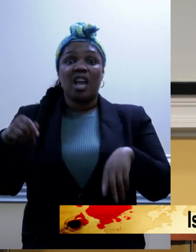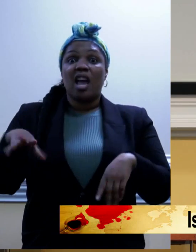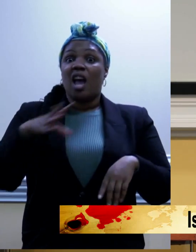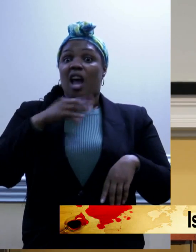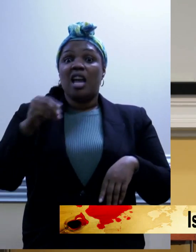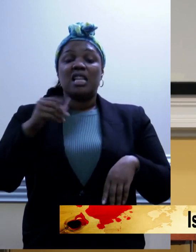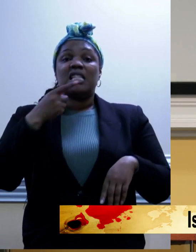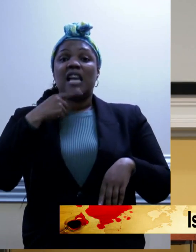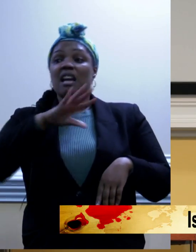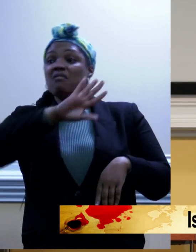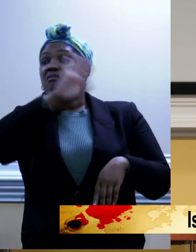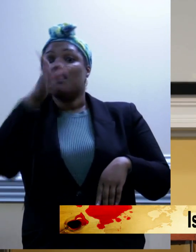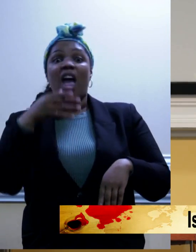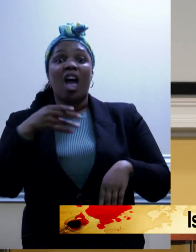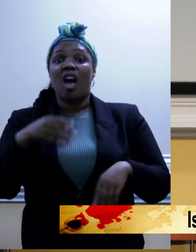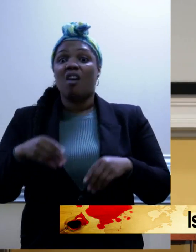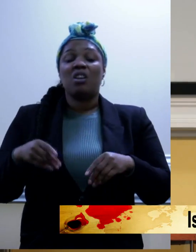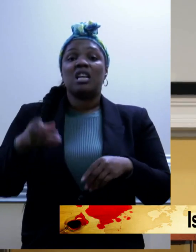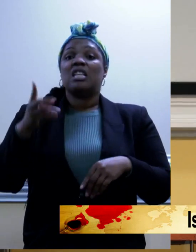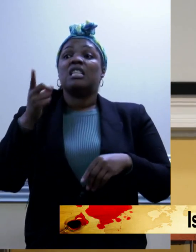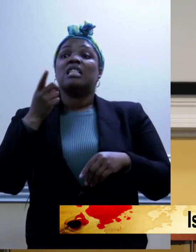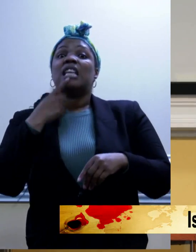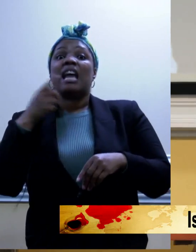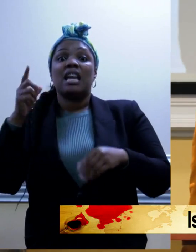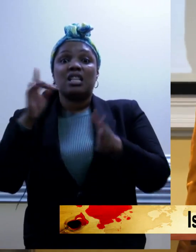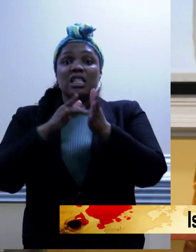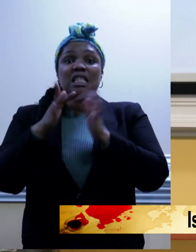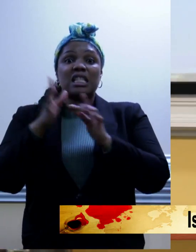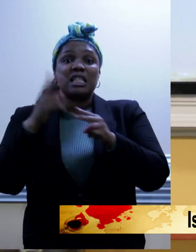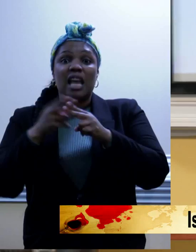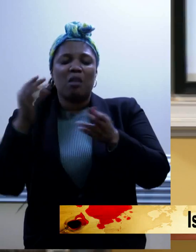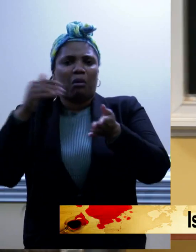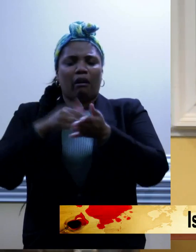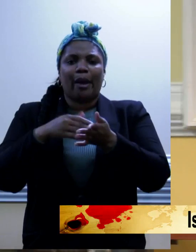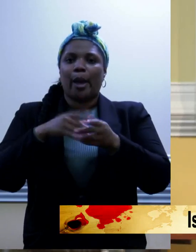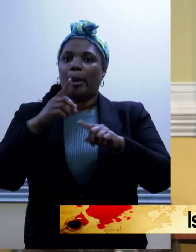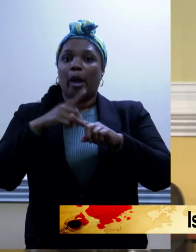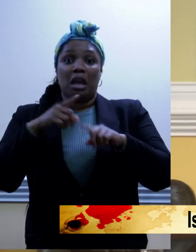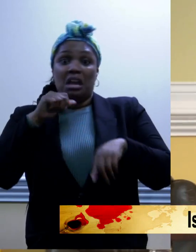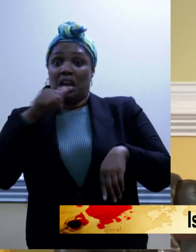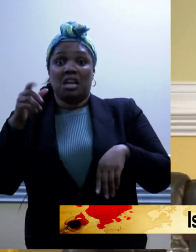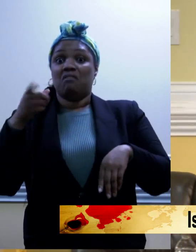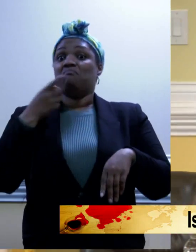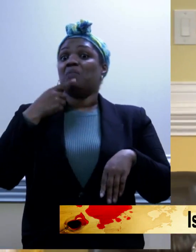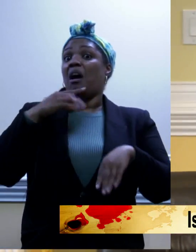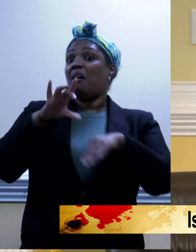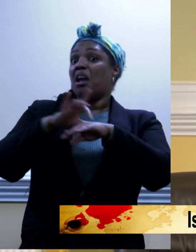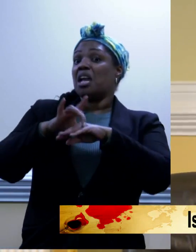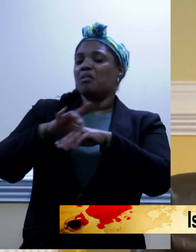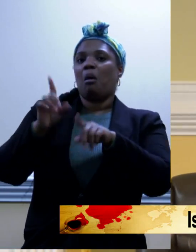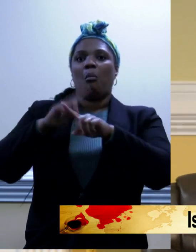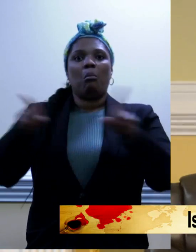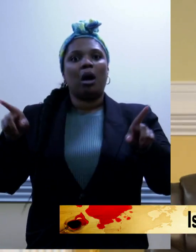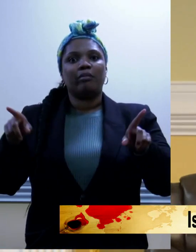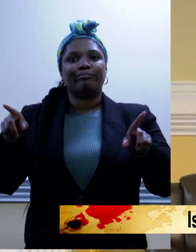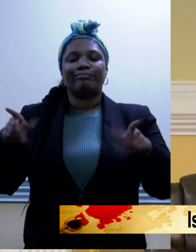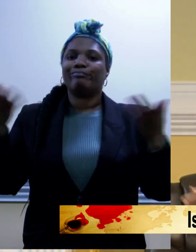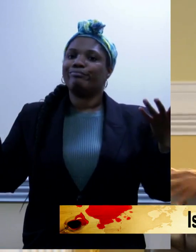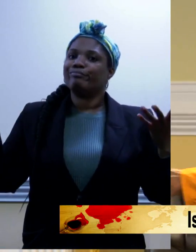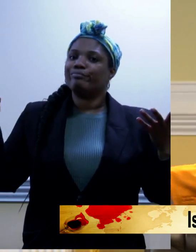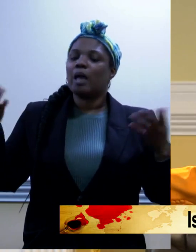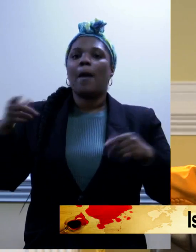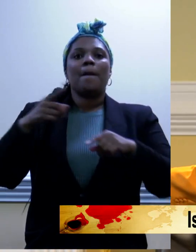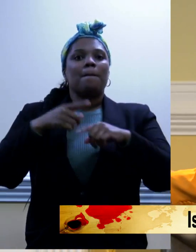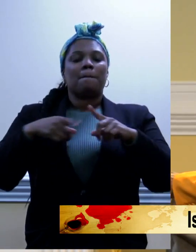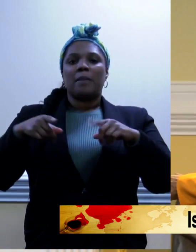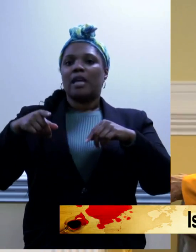He didn't speak English. But the Lord said in Isaiah the 28th chapter, that with a stammering lip and another tongue